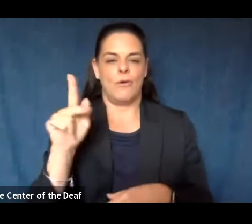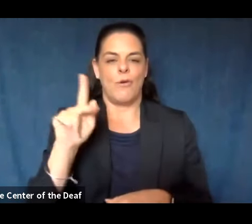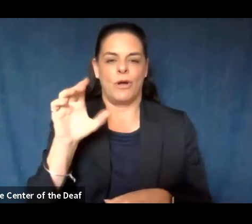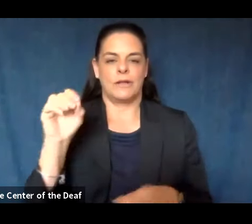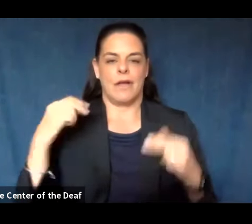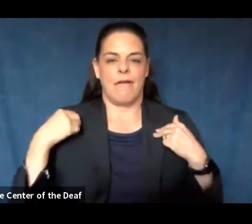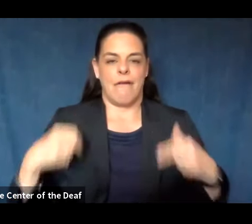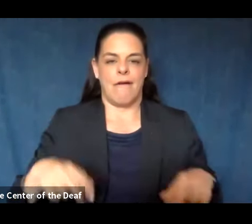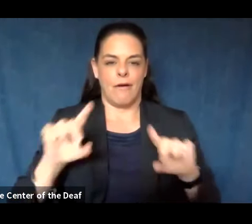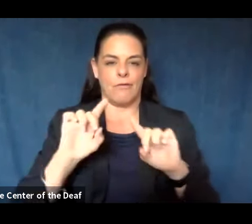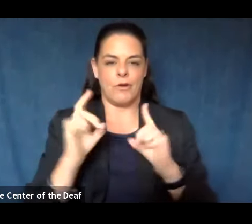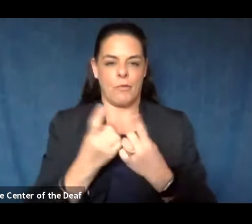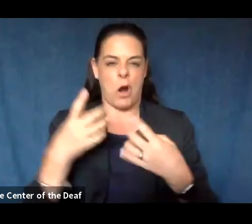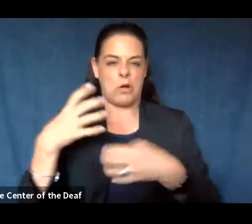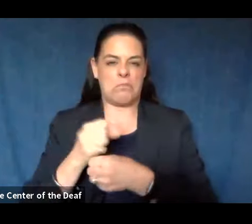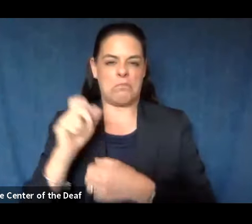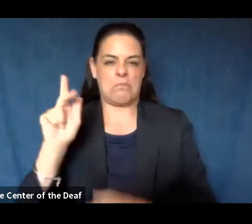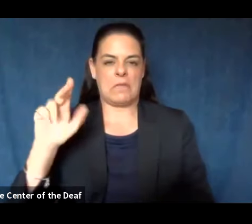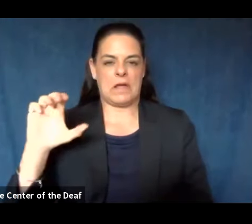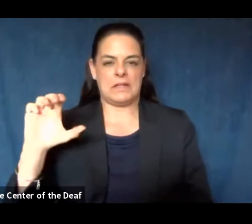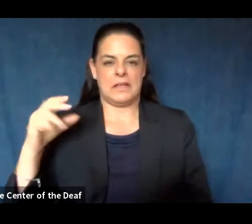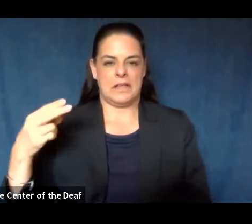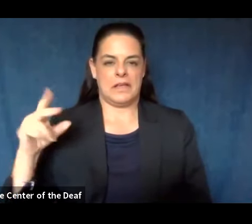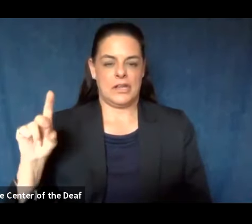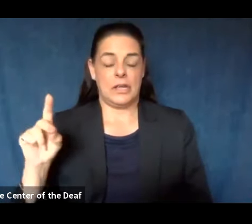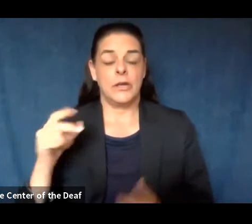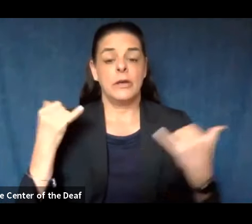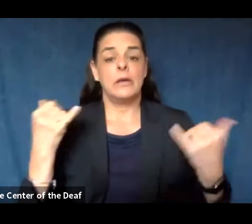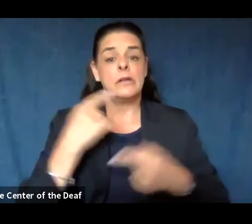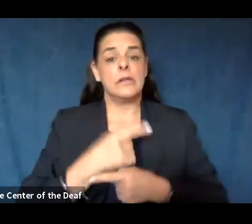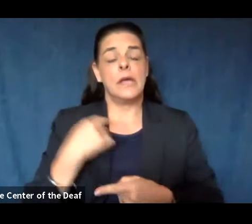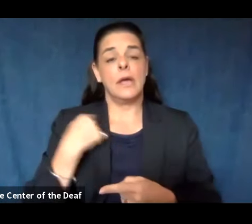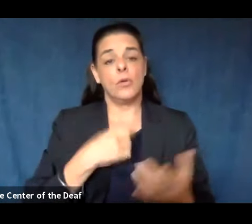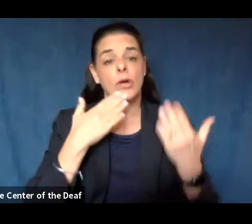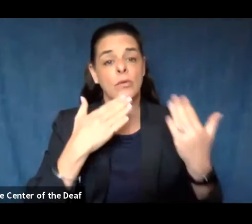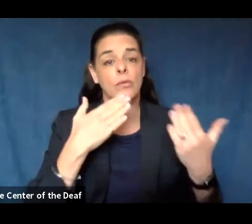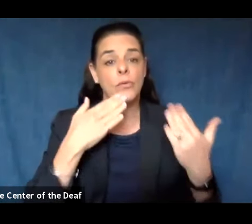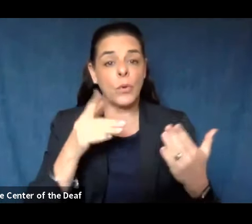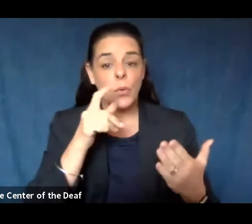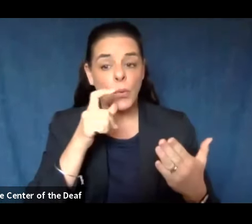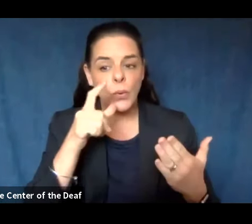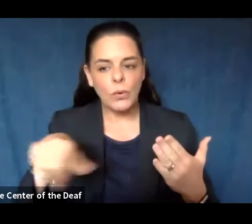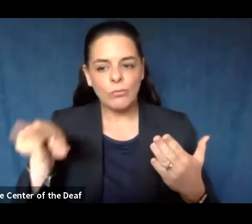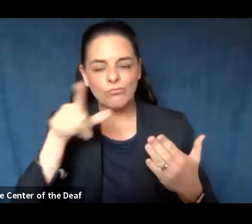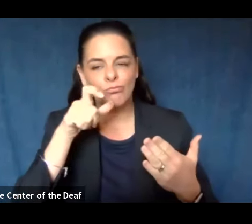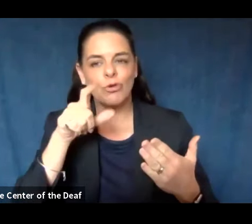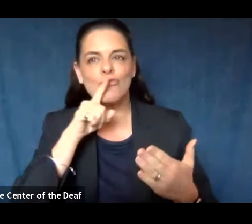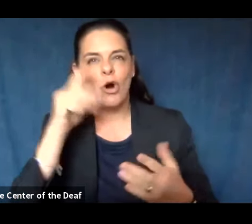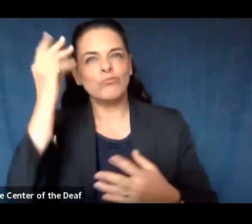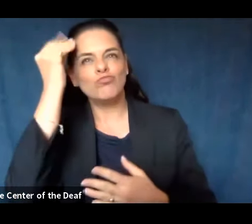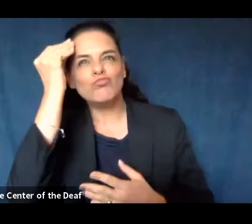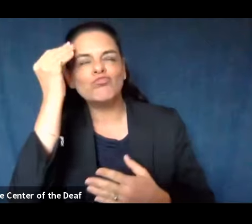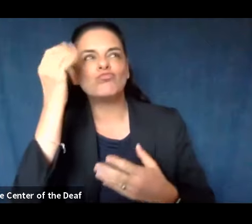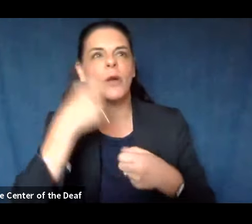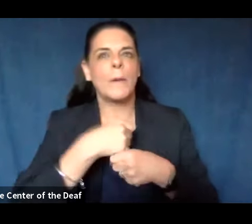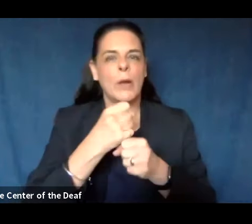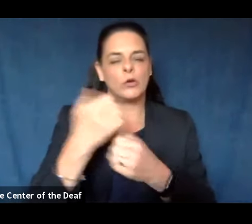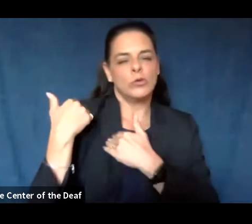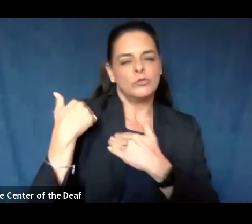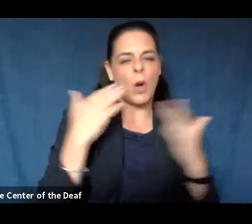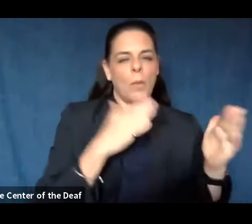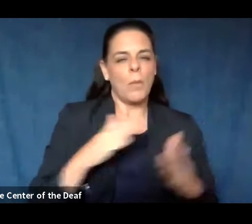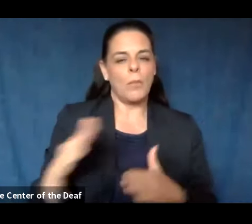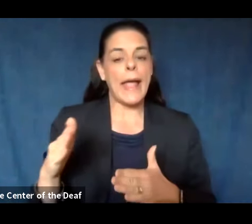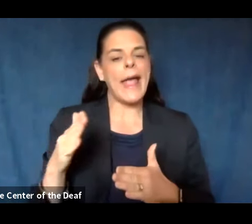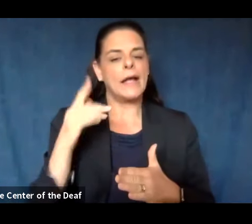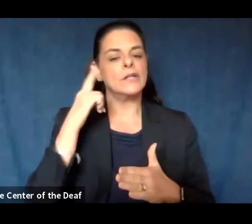Department. Our moment of gratitude is to those who are making responsible and thoughtful weekend plans ahead of the July 4th